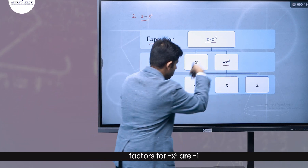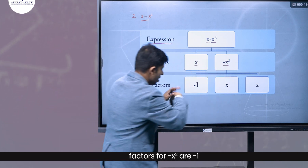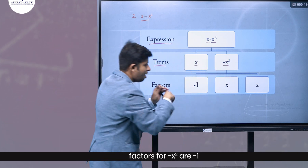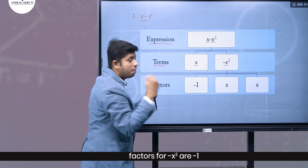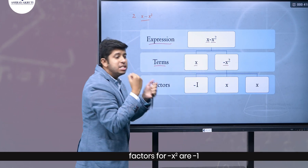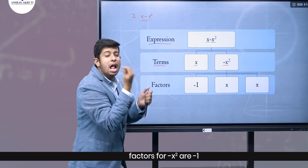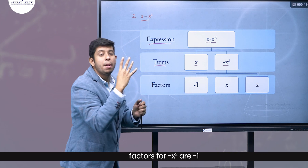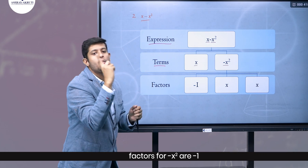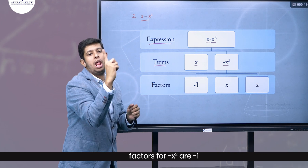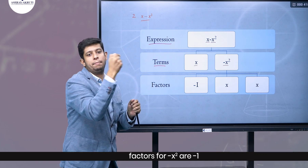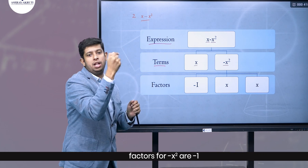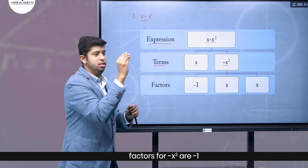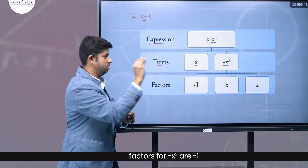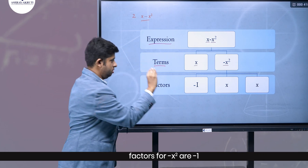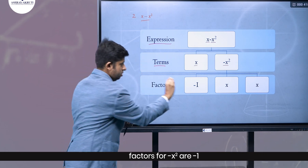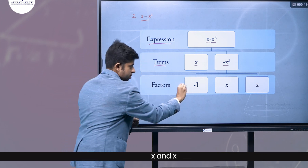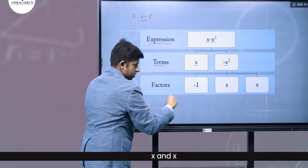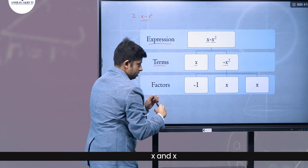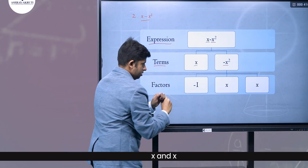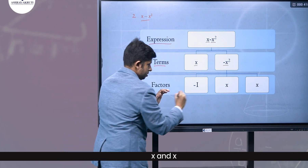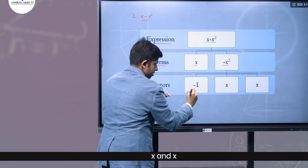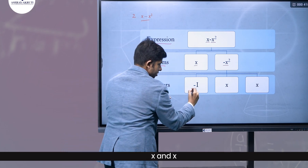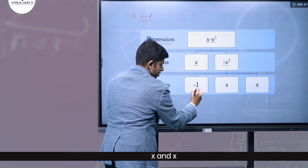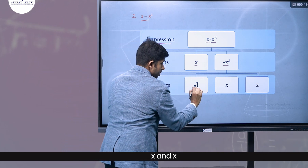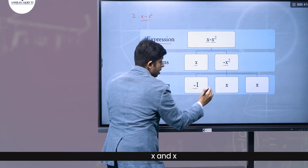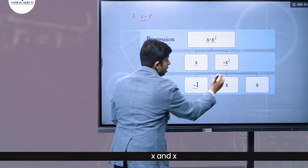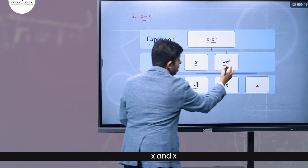Factors for minus x square are minus 1, x and x.